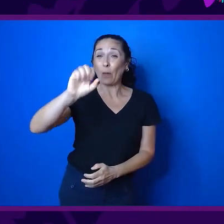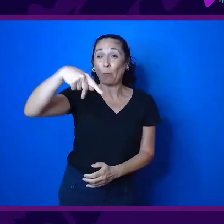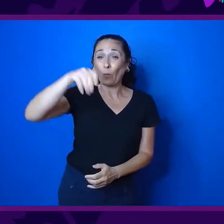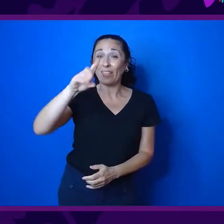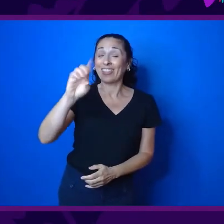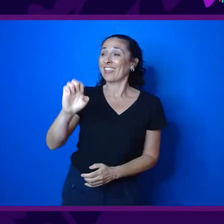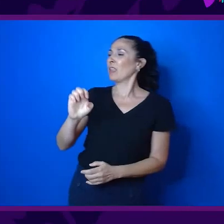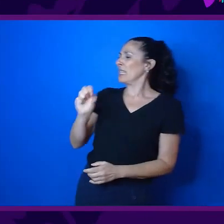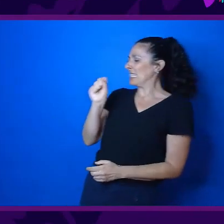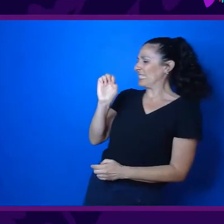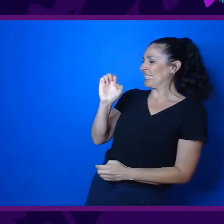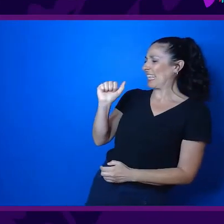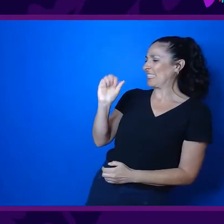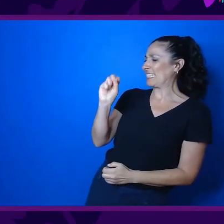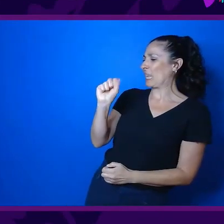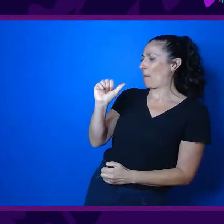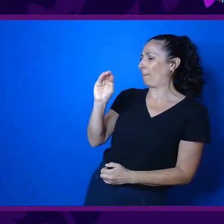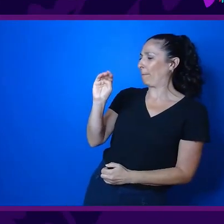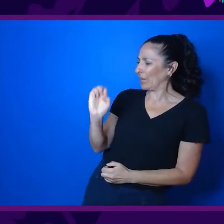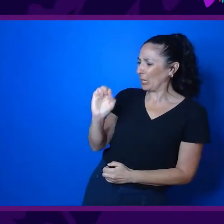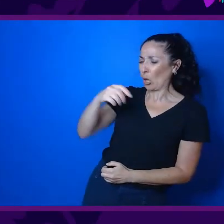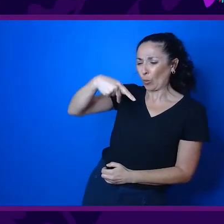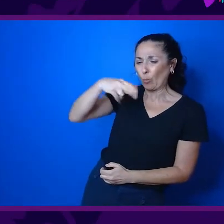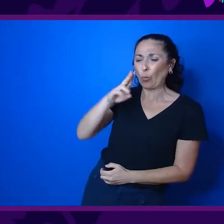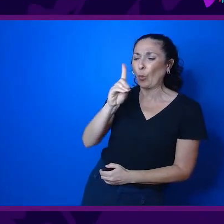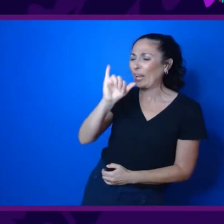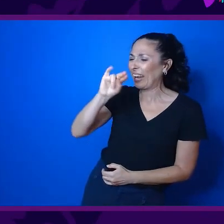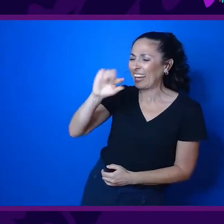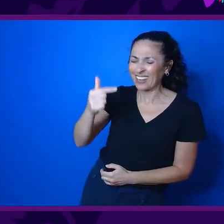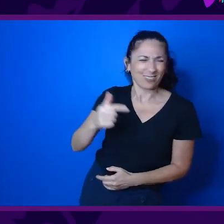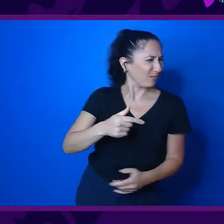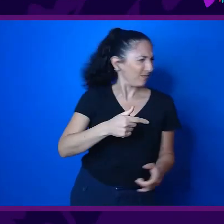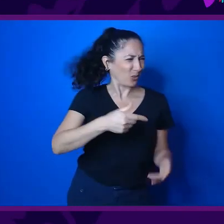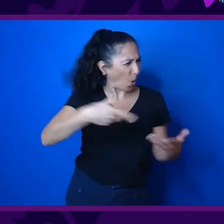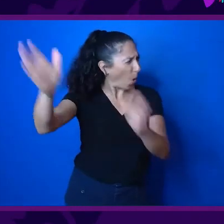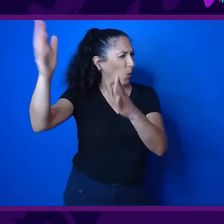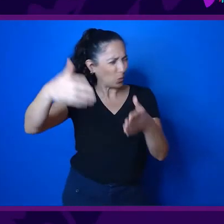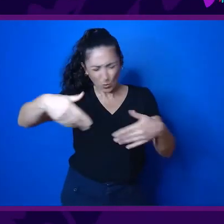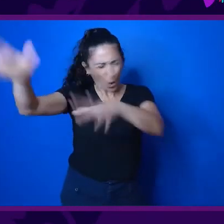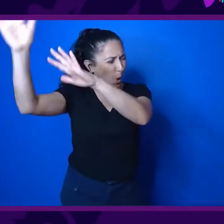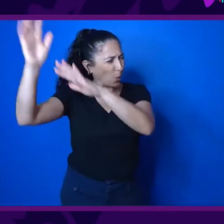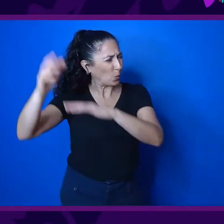pudding? Go. Just go. Go.